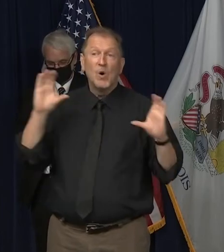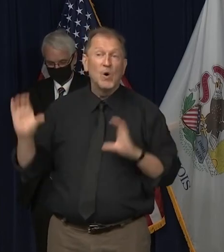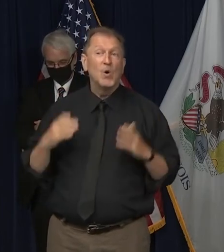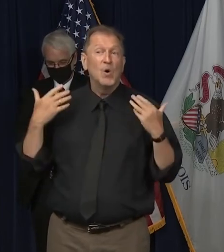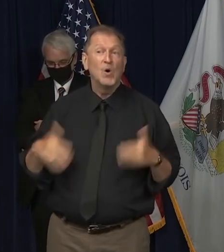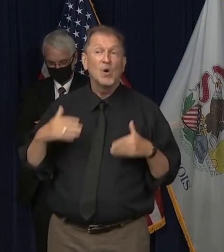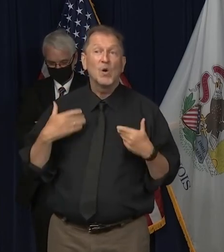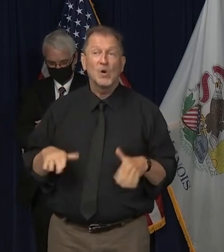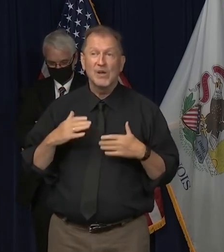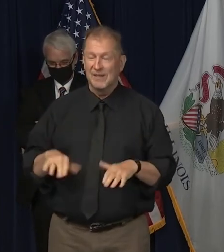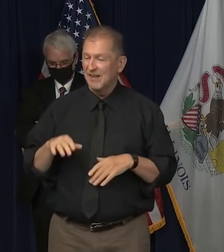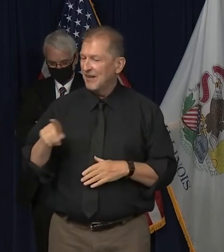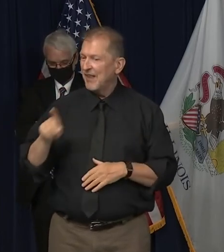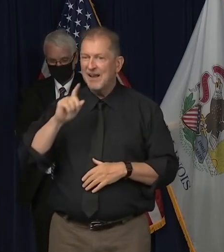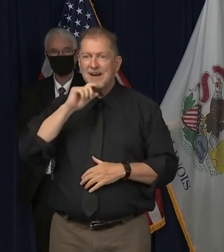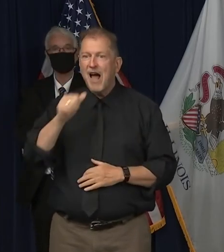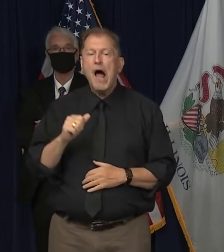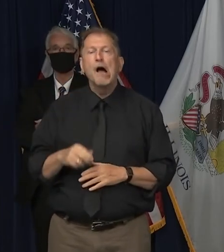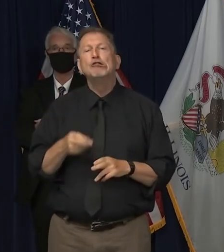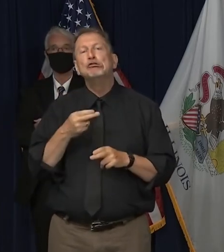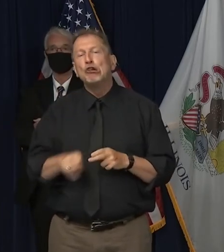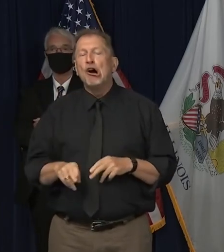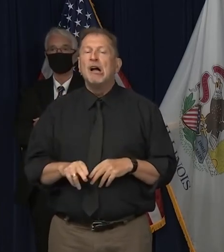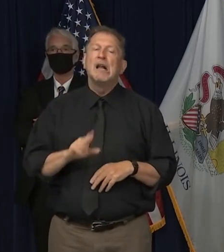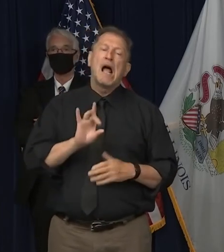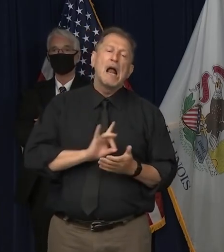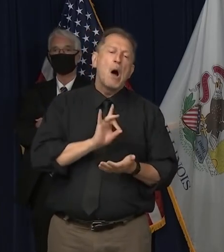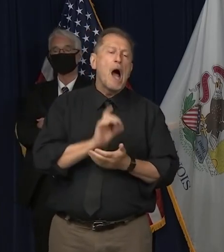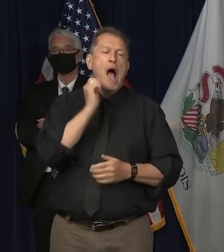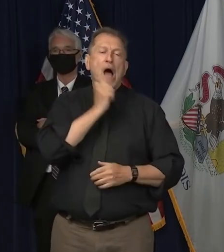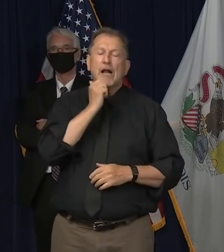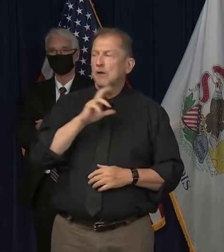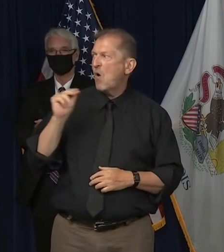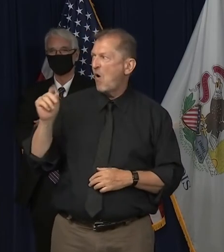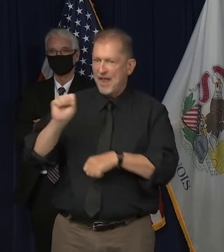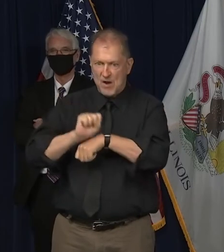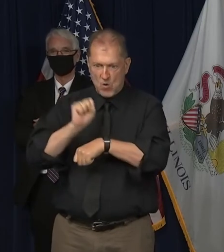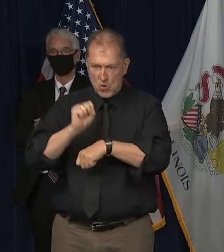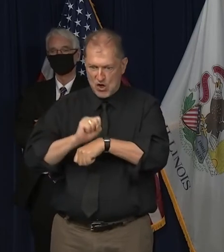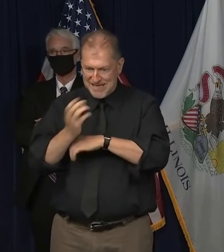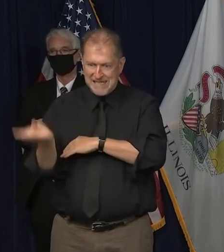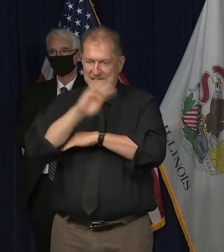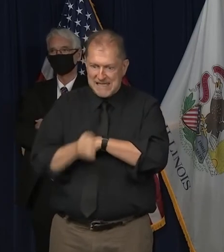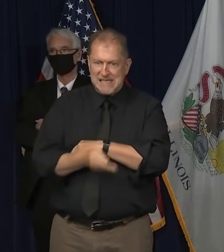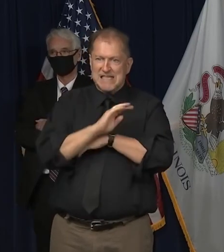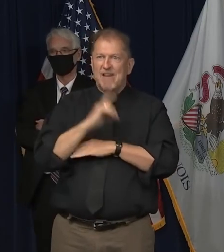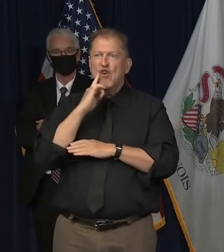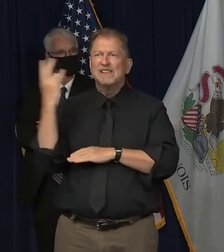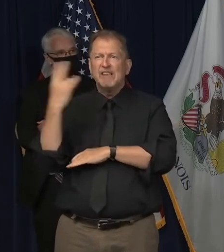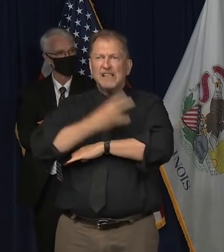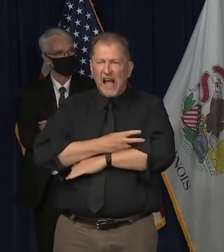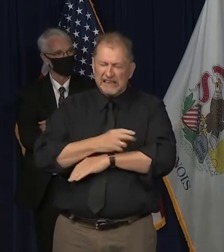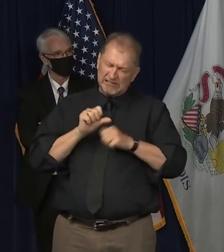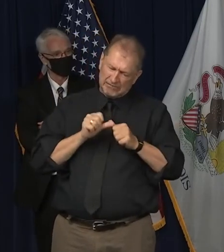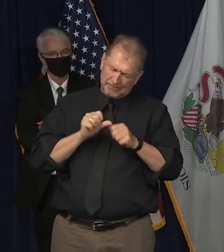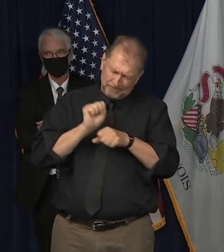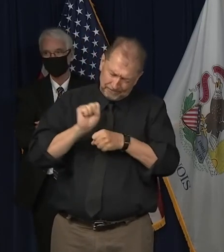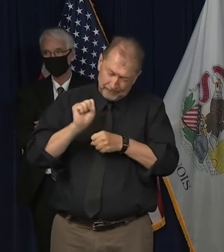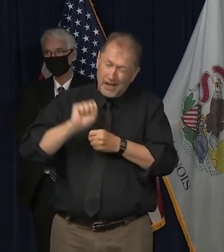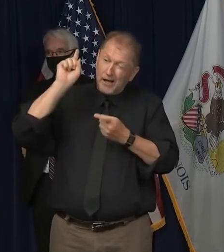a 7-day-a-week, 24-hours-a-day effort since they began. And every single day,